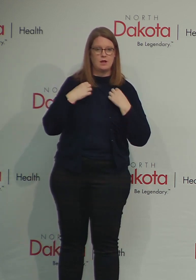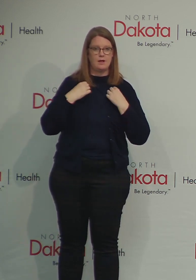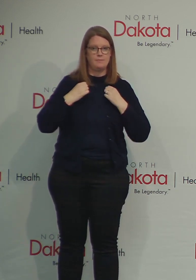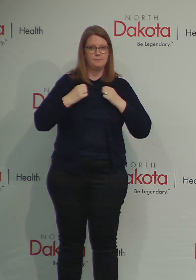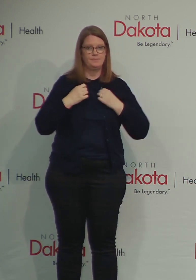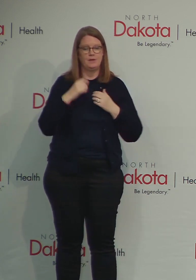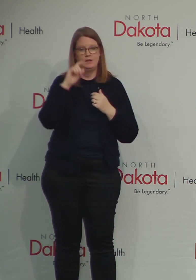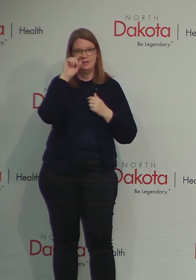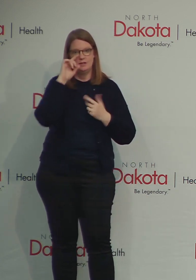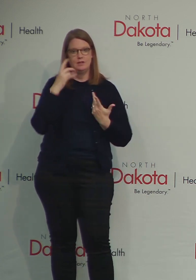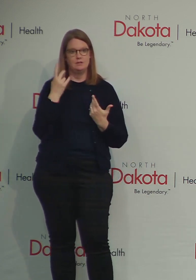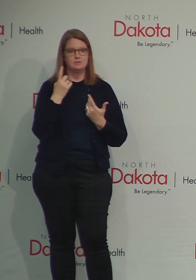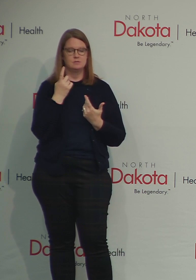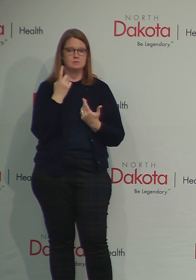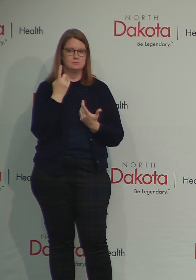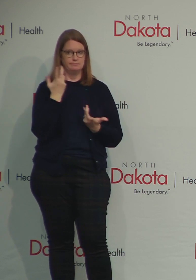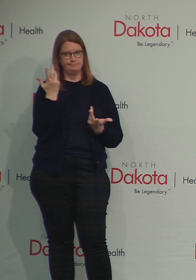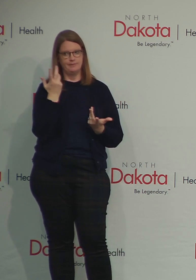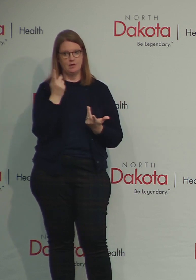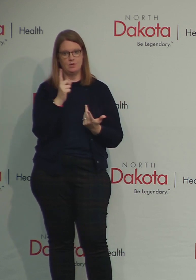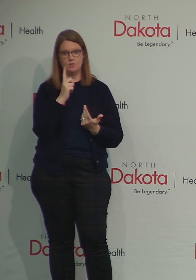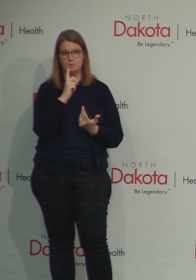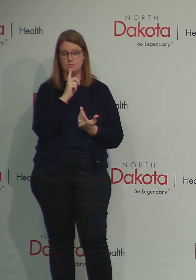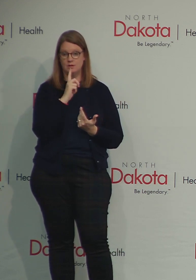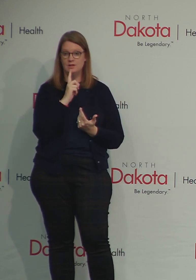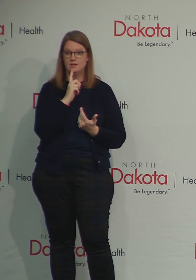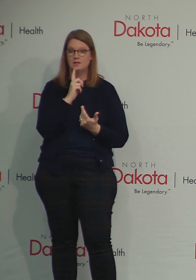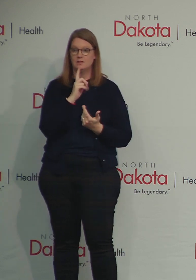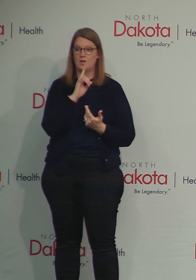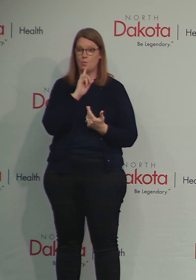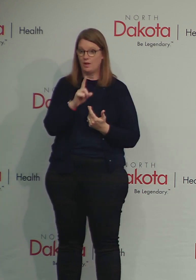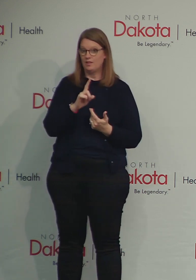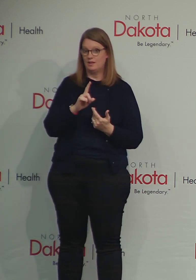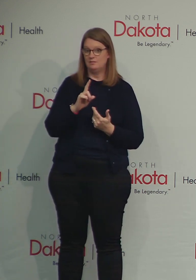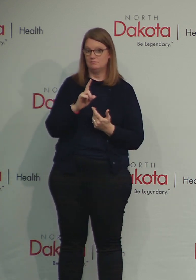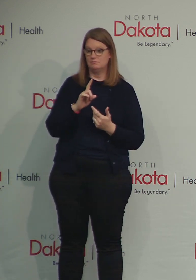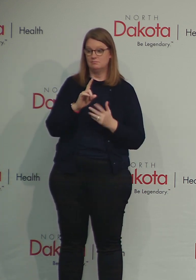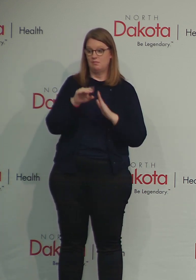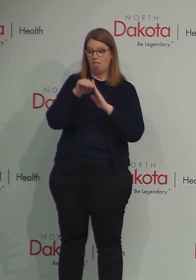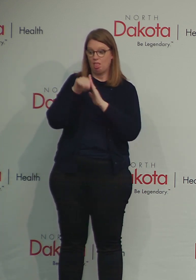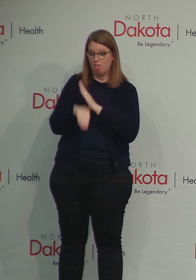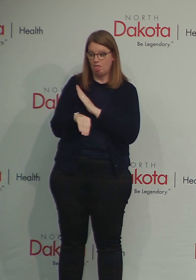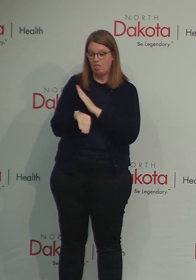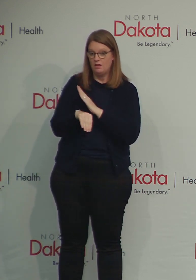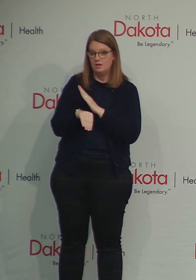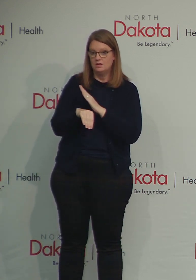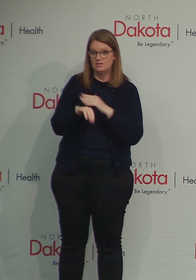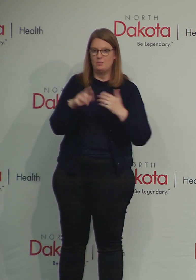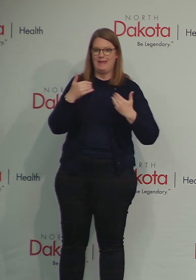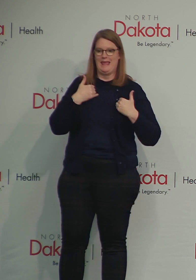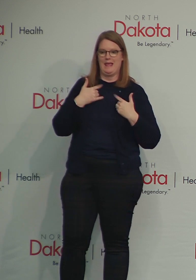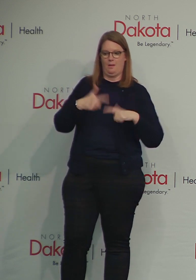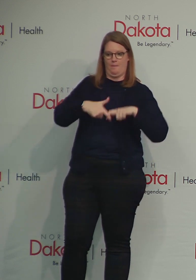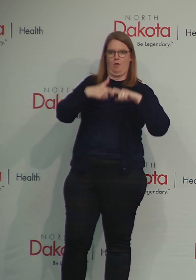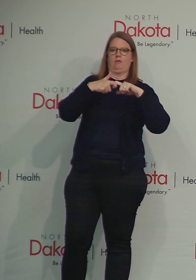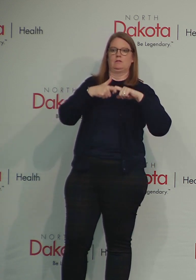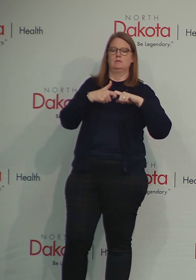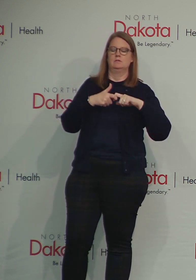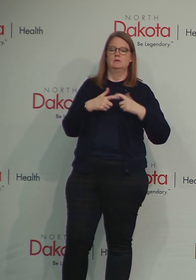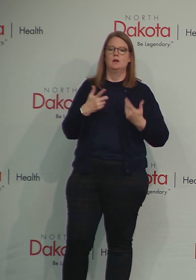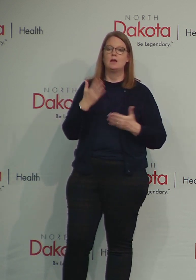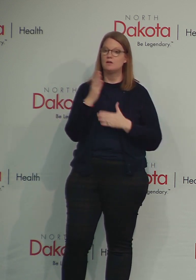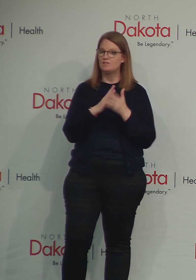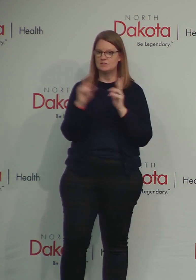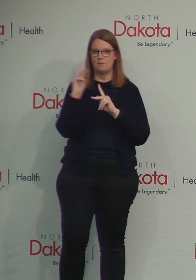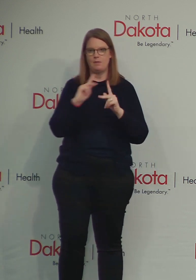It's one of the factors that has contributed to our decline is that we took a little bit of a pause here, and I know that was painful for